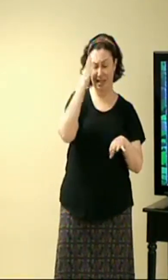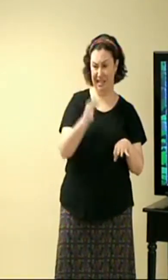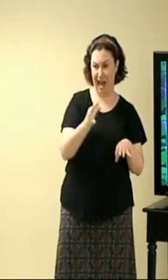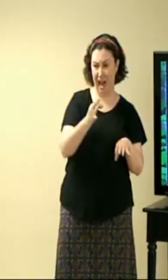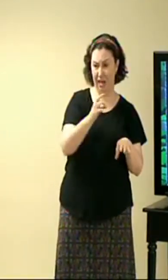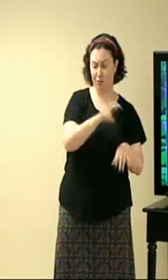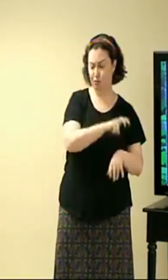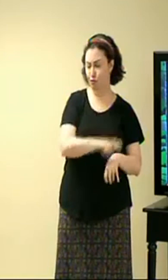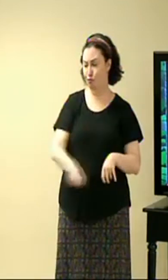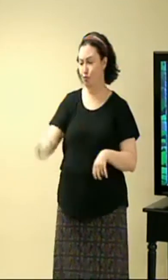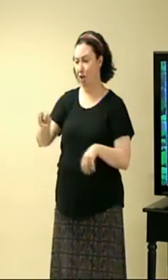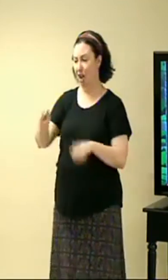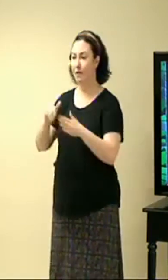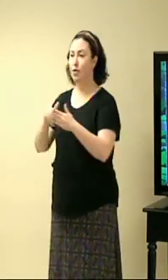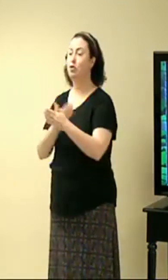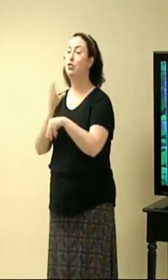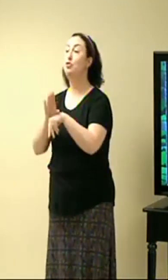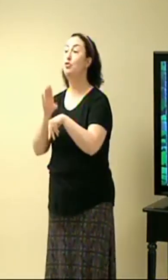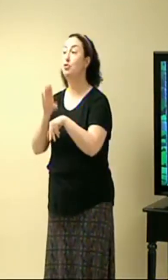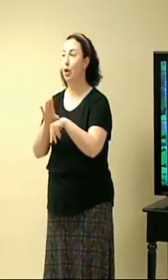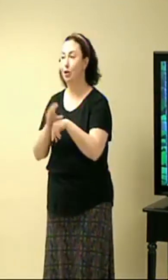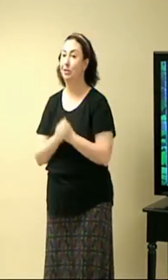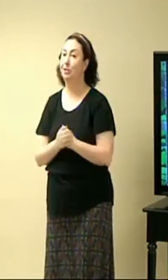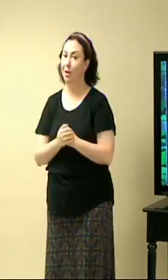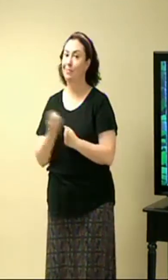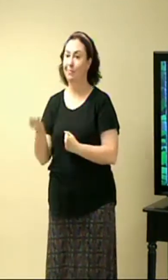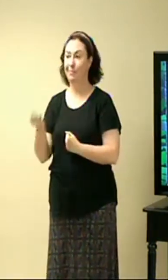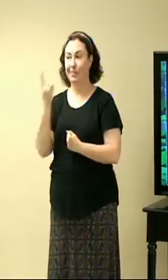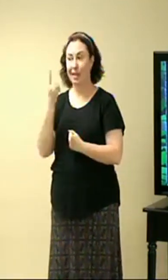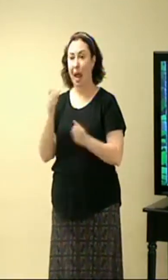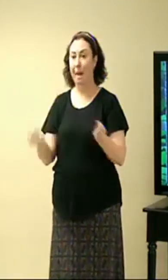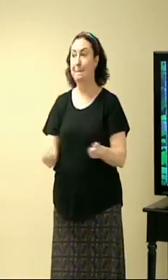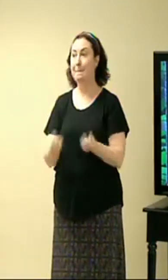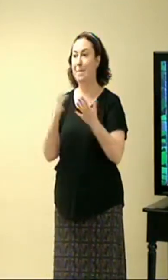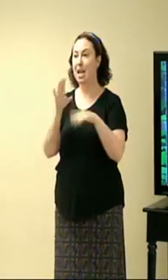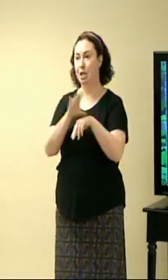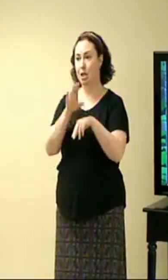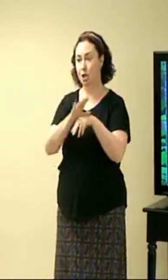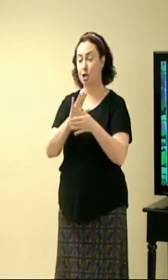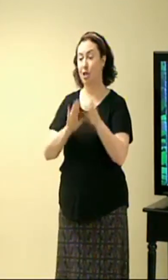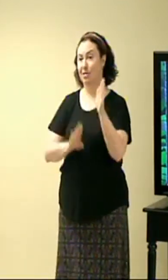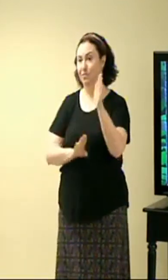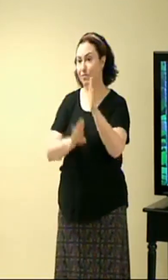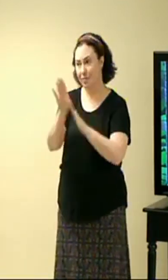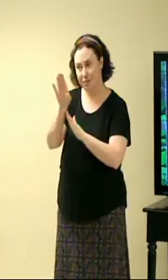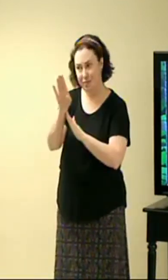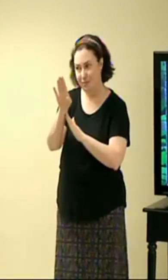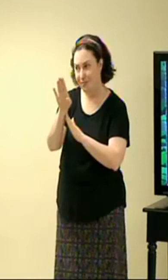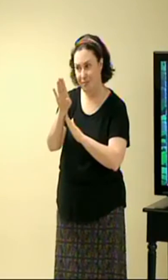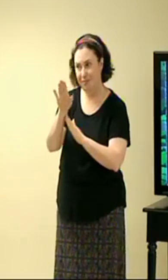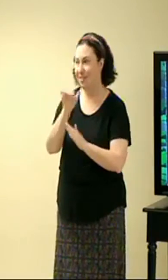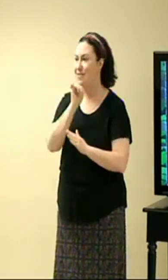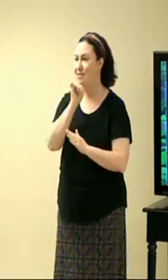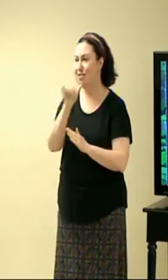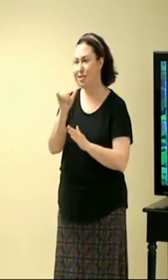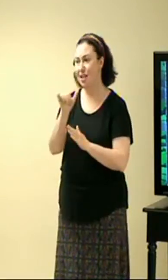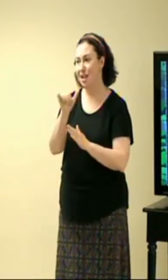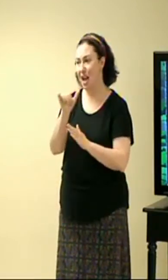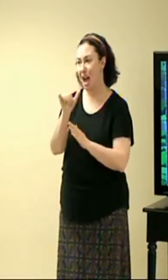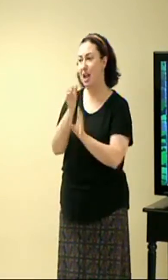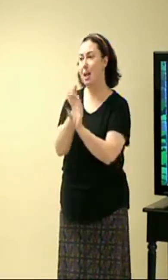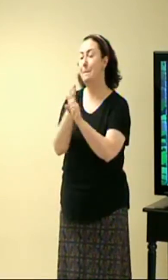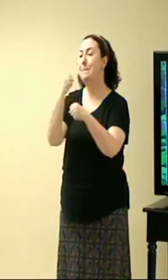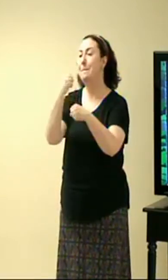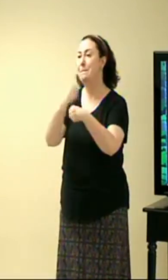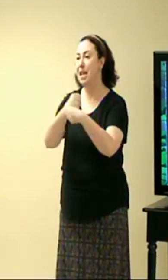saying all of them, but many of them that grow large, and even others that don't grow large, they're not making disciples. They're simply